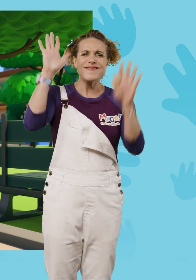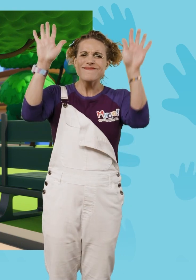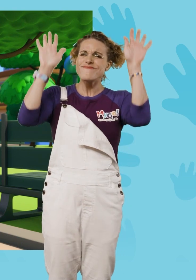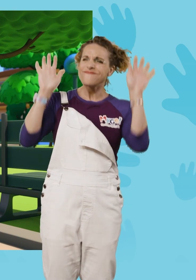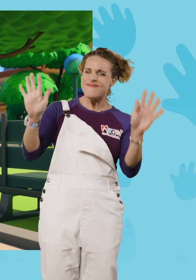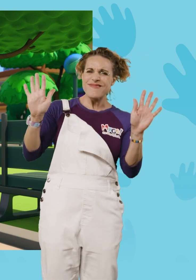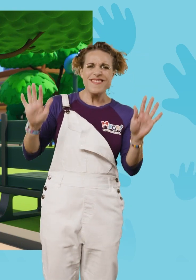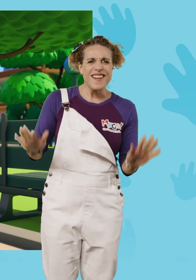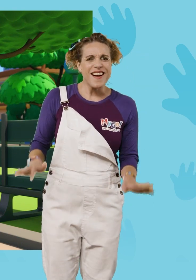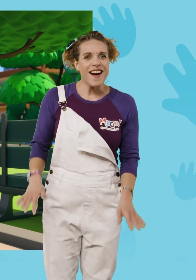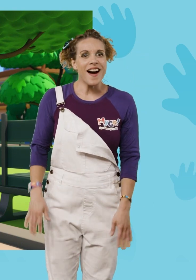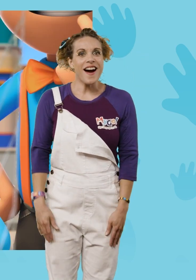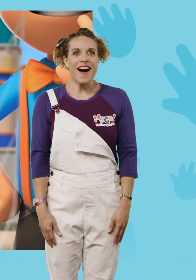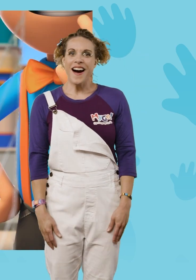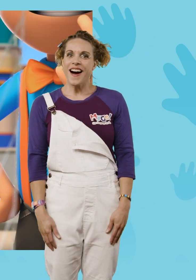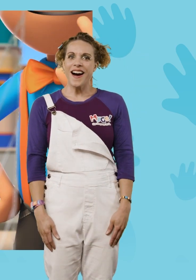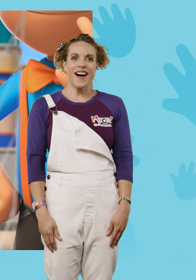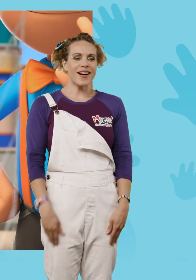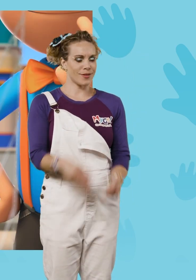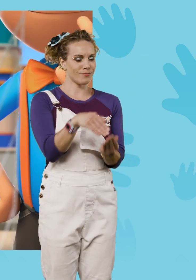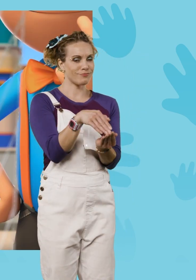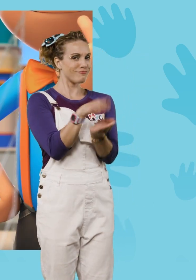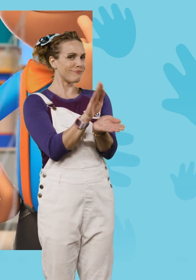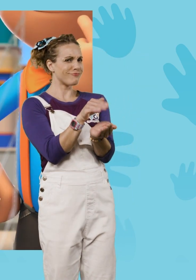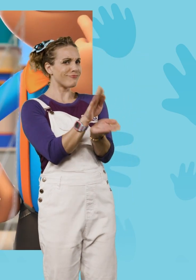looks amazing.